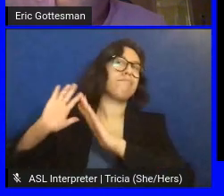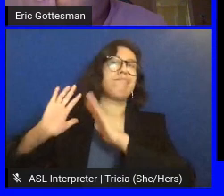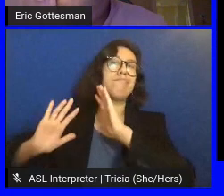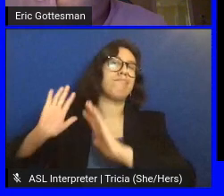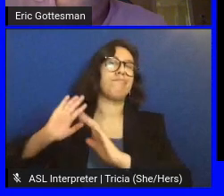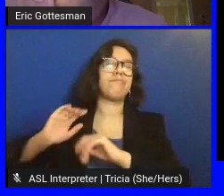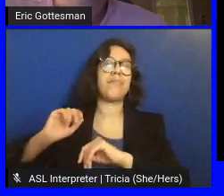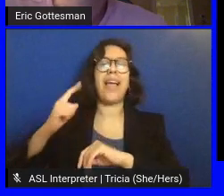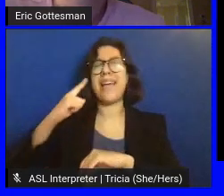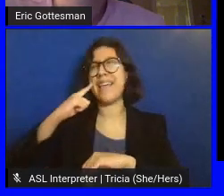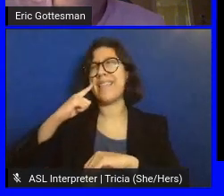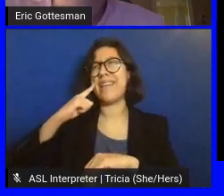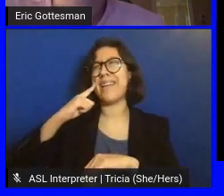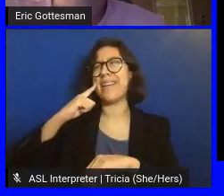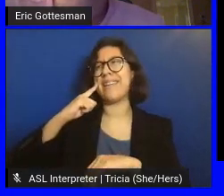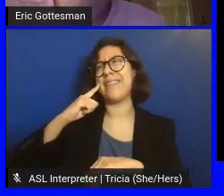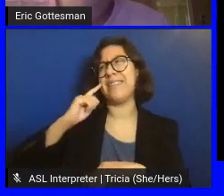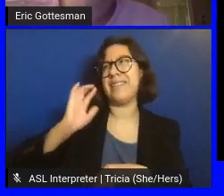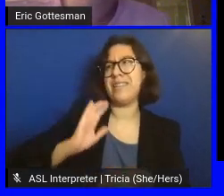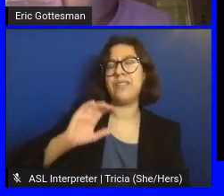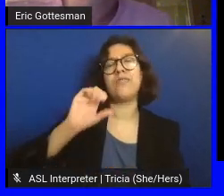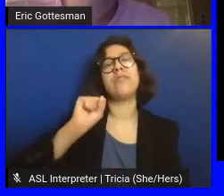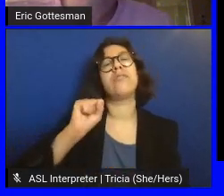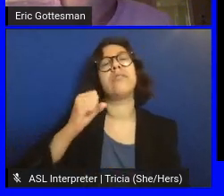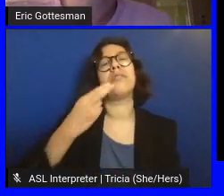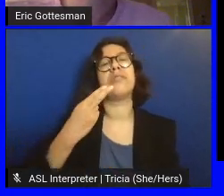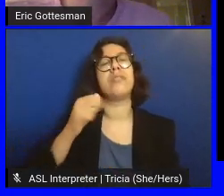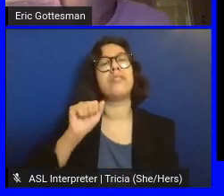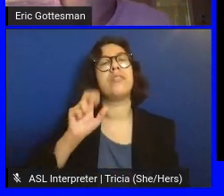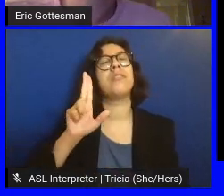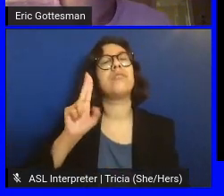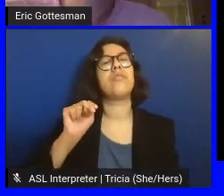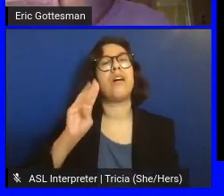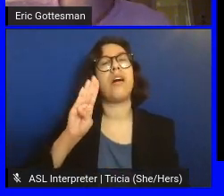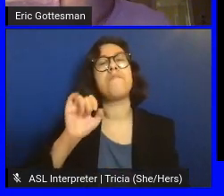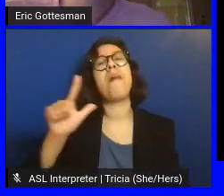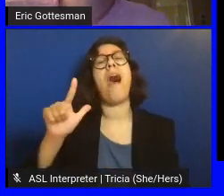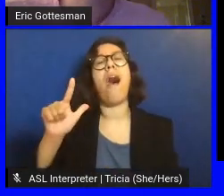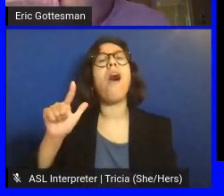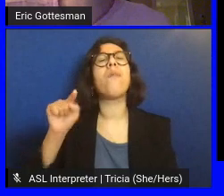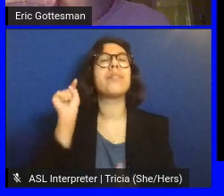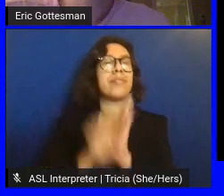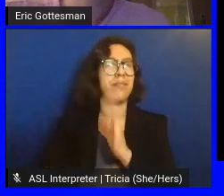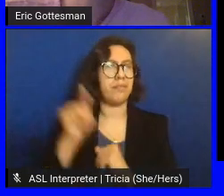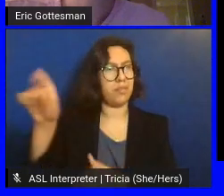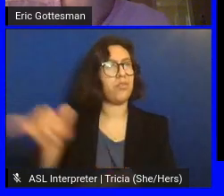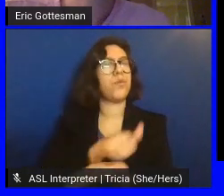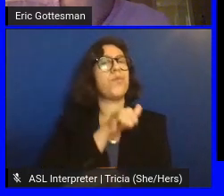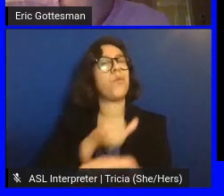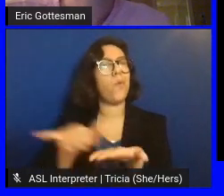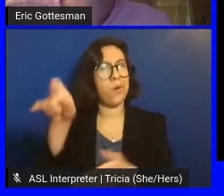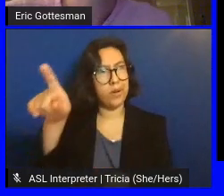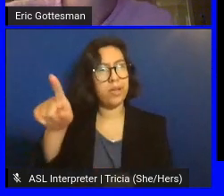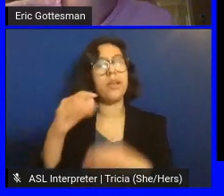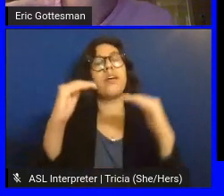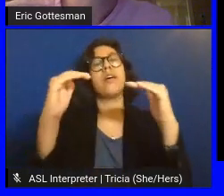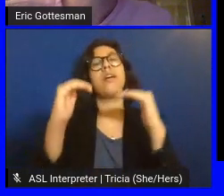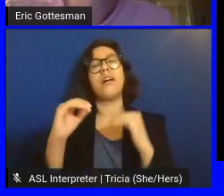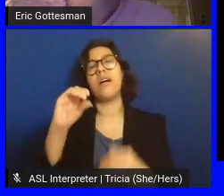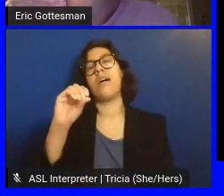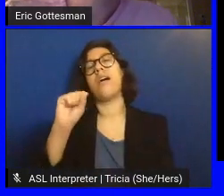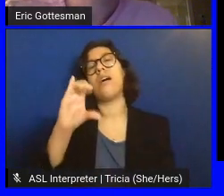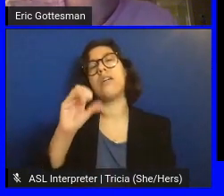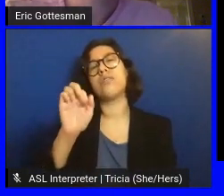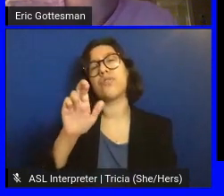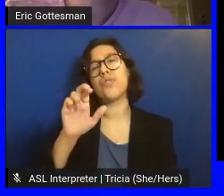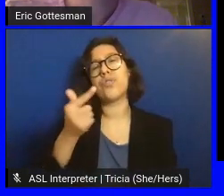This was back when Sean Bell was killed in New York, not long after Oscar Grant was killed